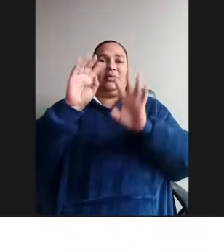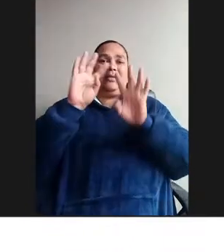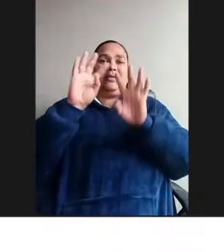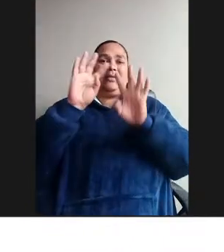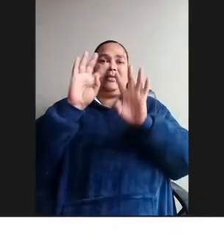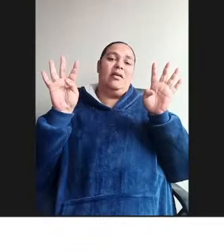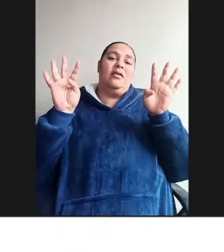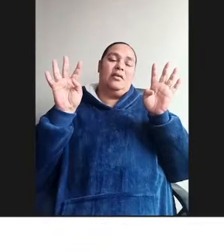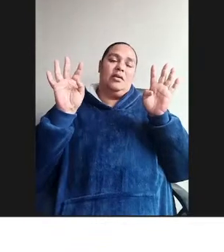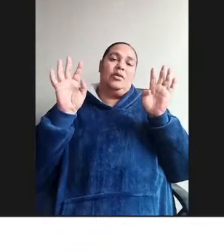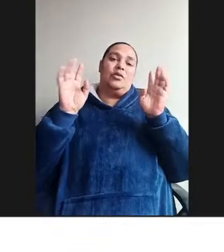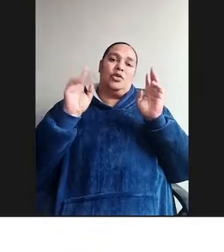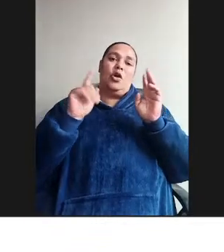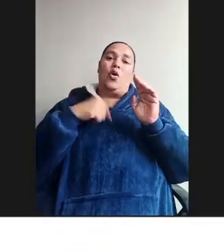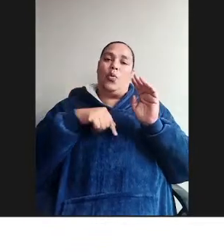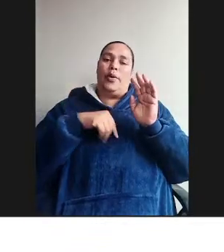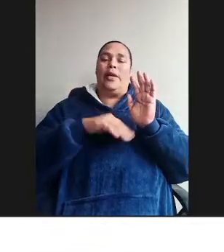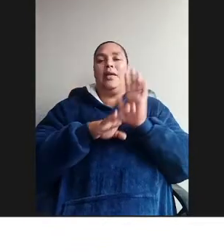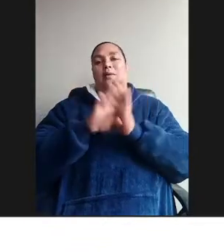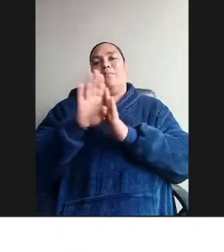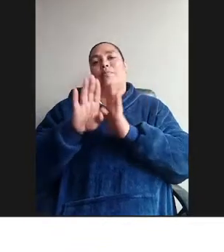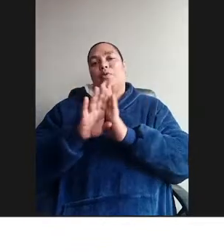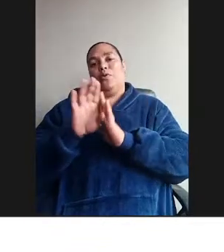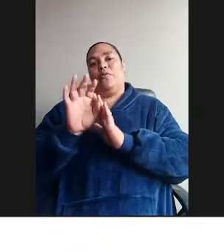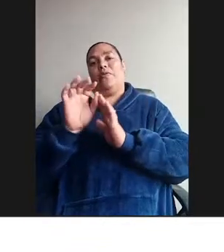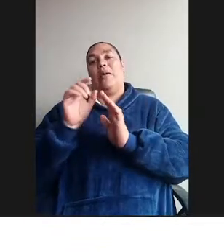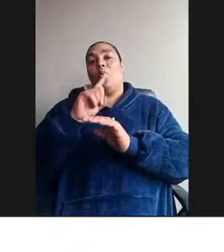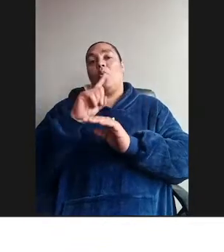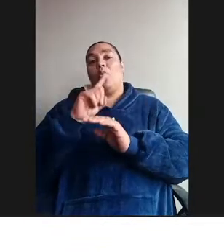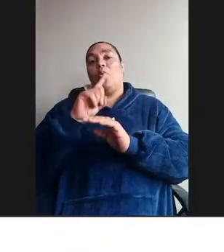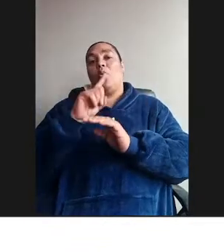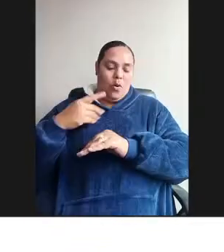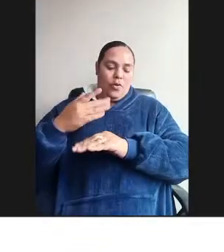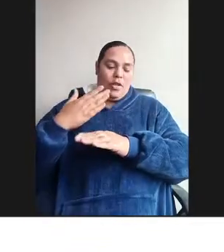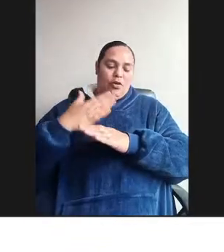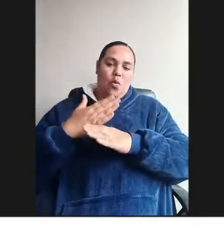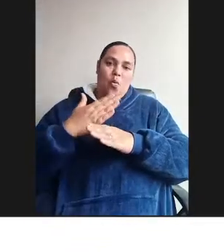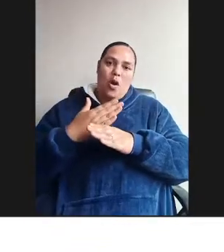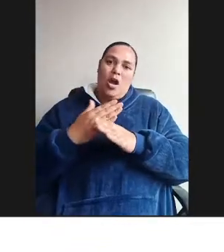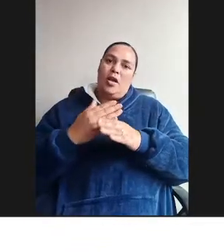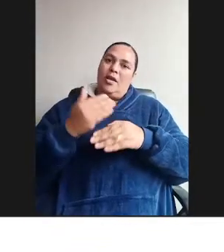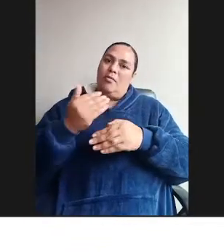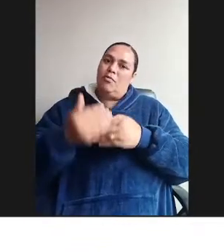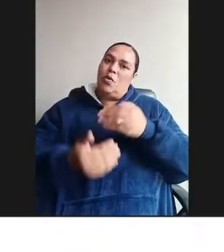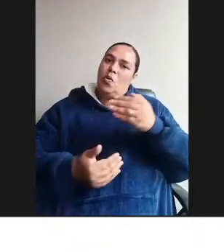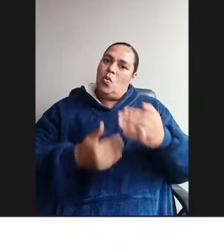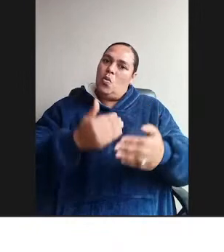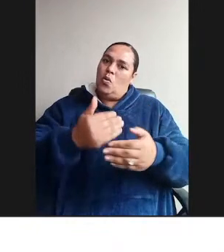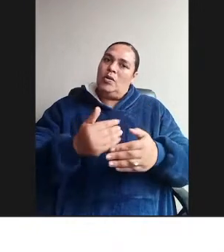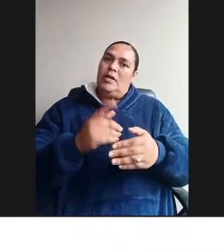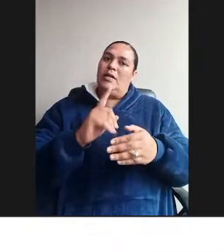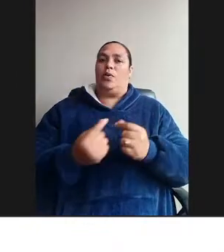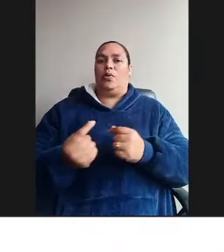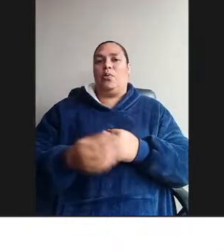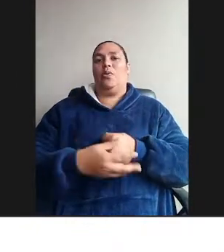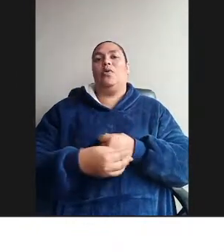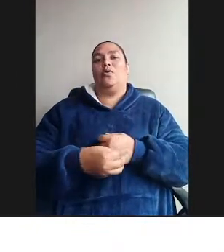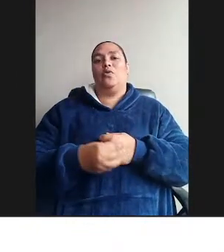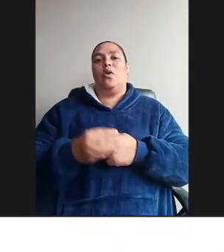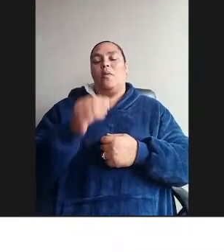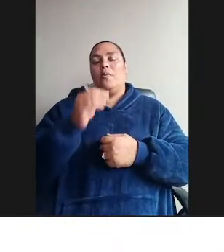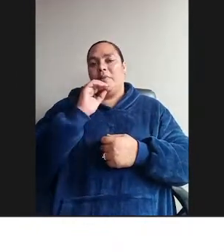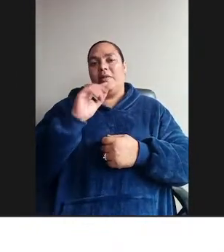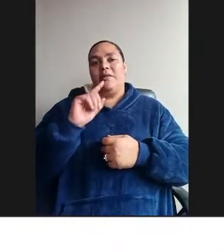are improving. Like I did say earlier on, that it's a work in progress that we've embarked on. So that's the first one, we're improving